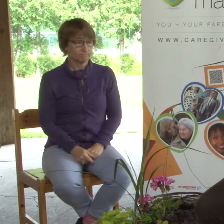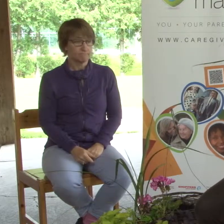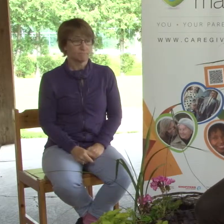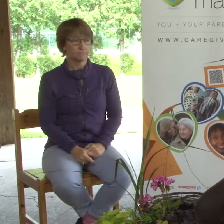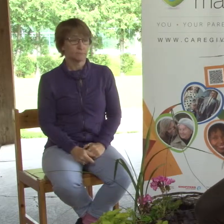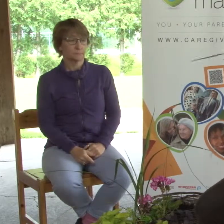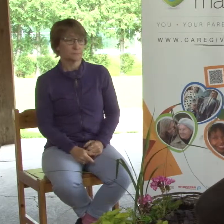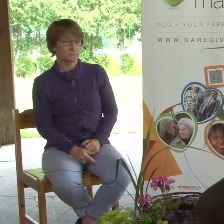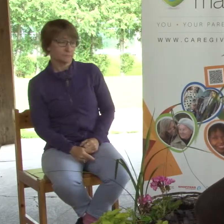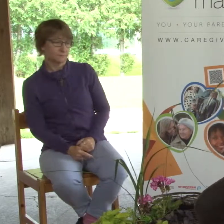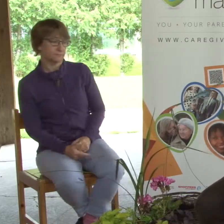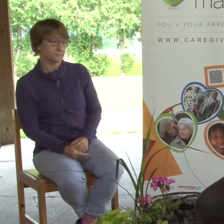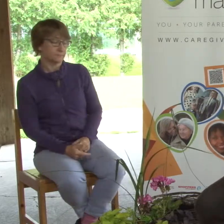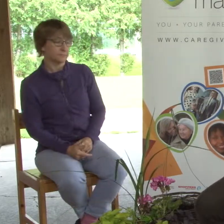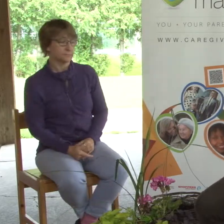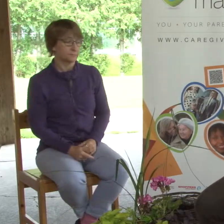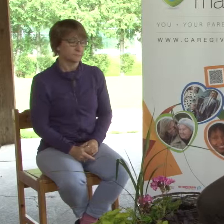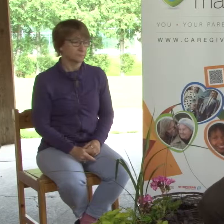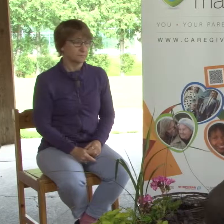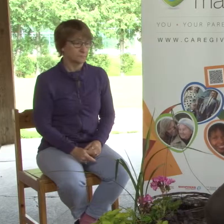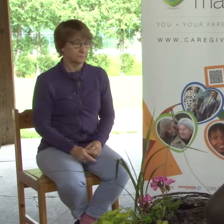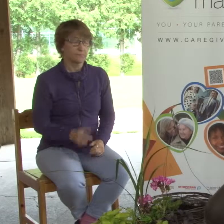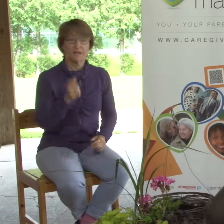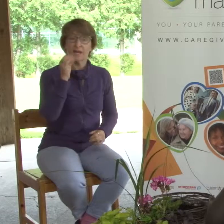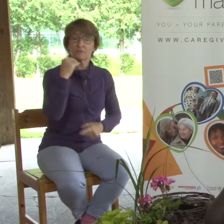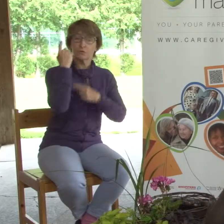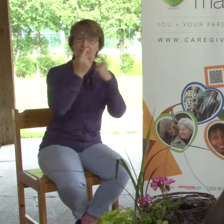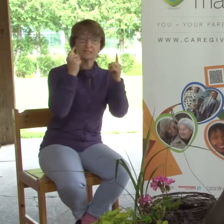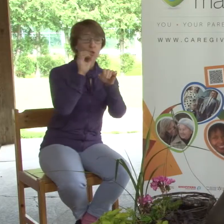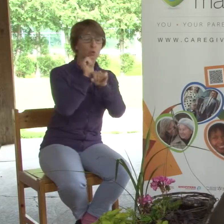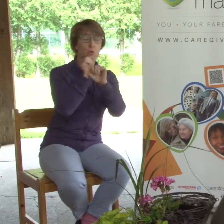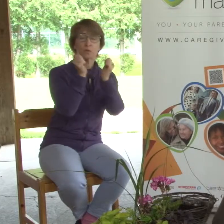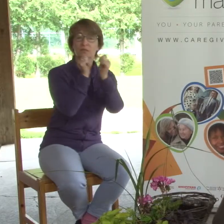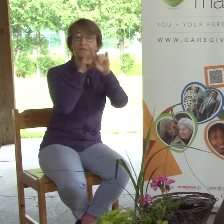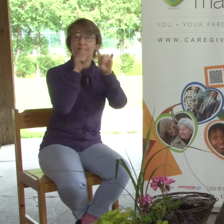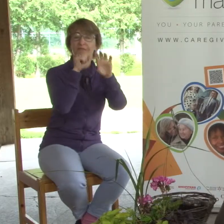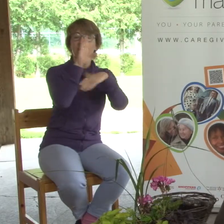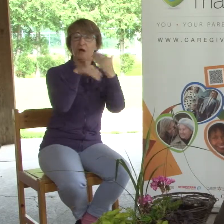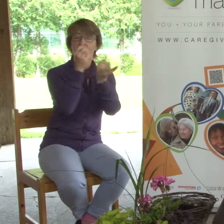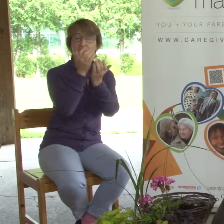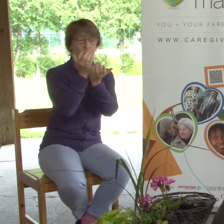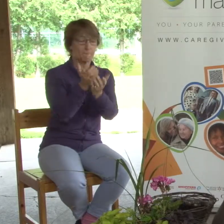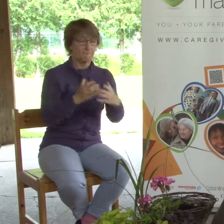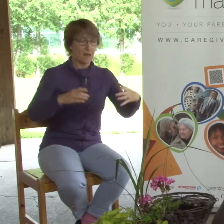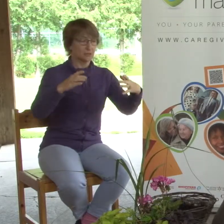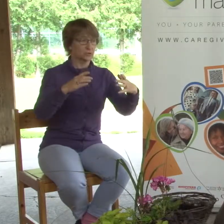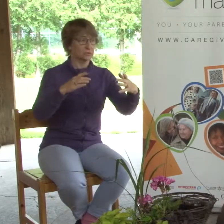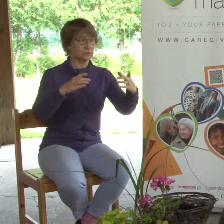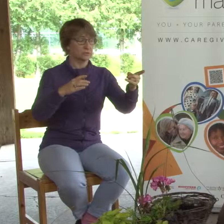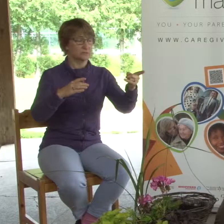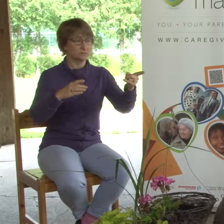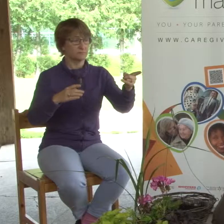Also, when you consider working with different types of planters, here's a tall